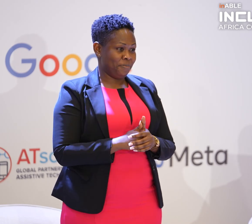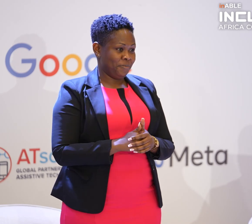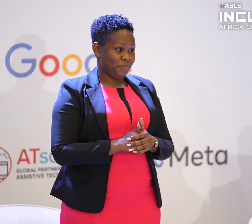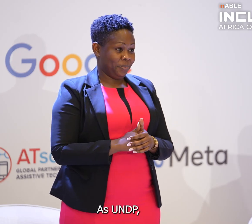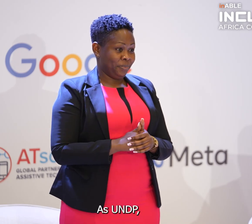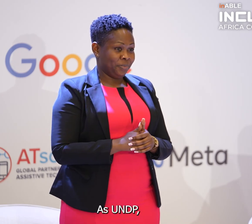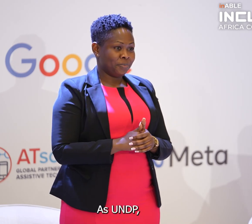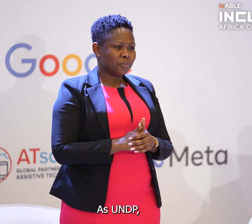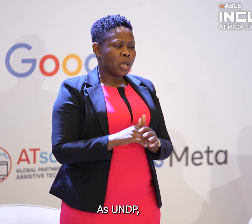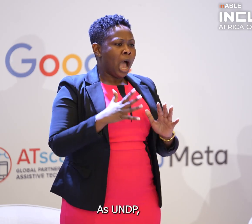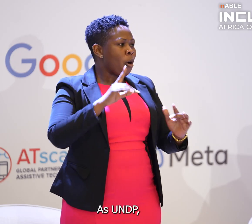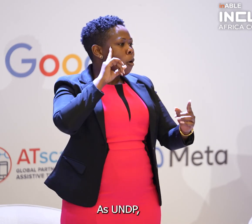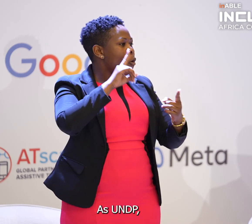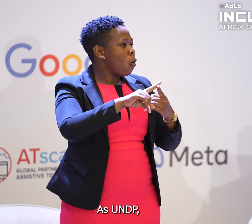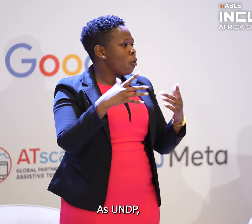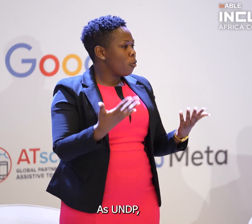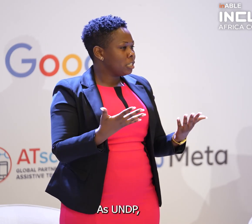standards. As UNDP,